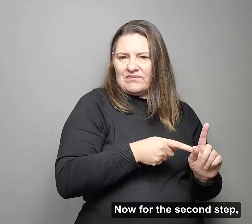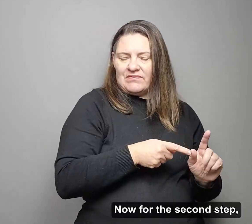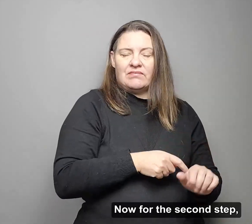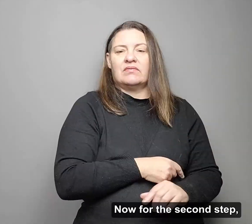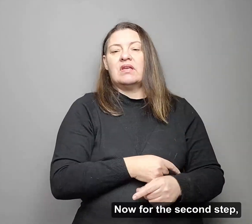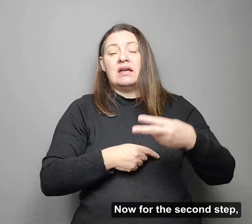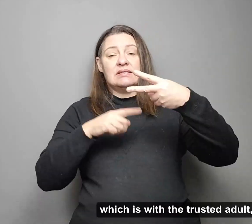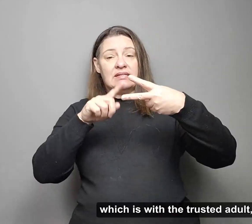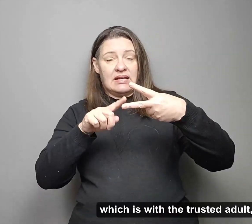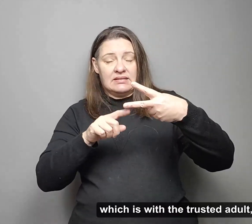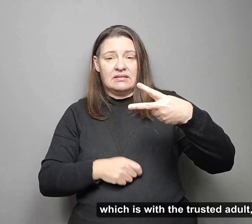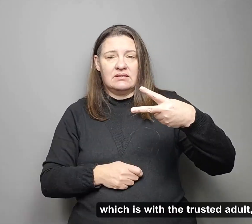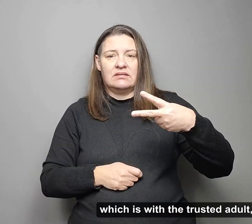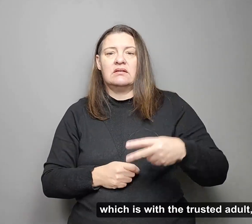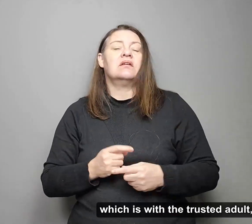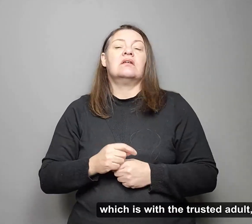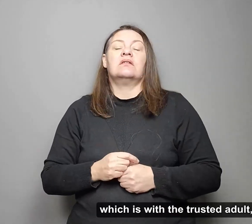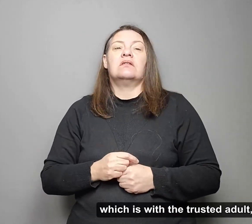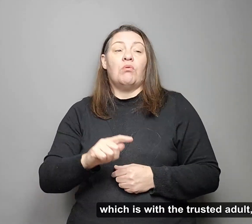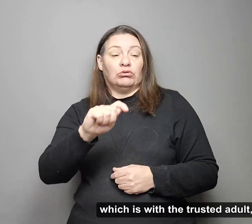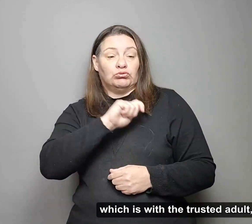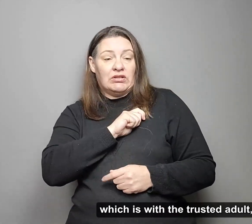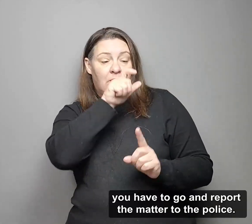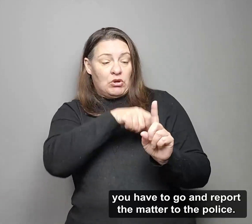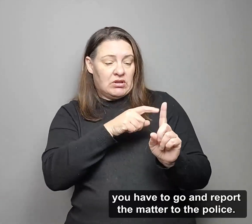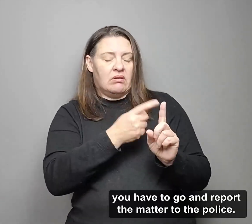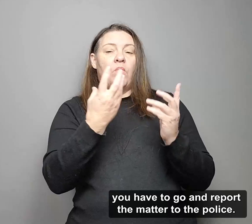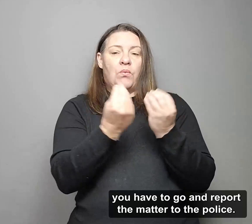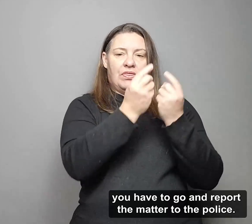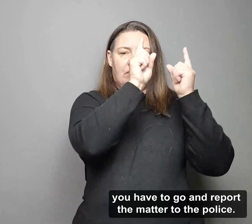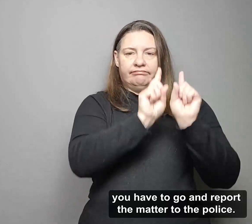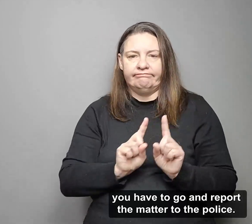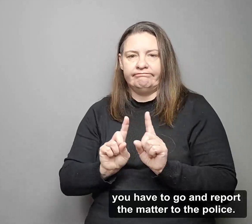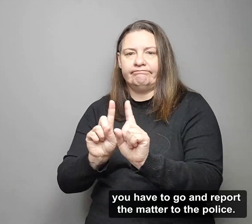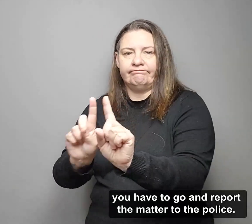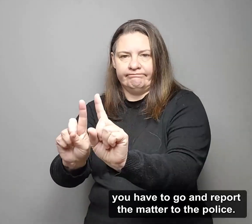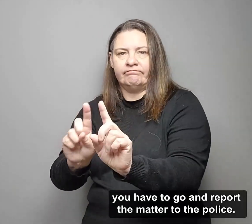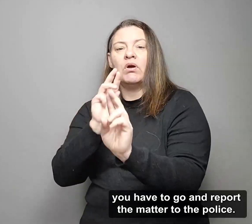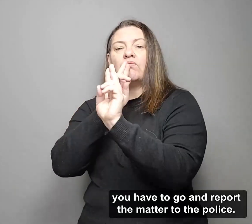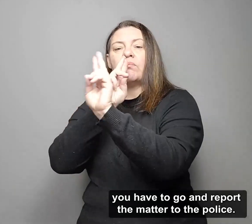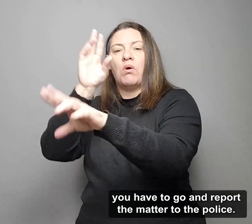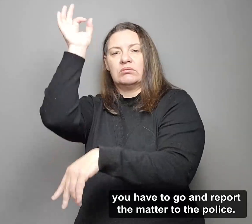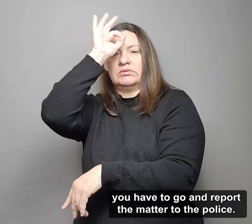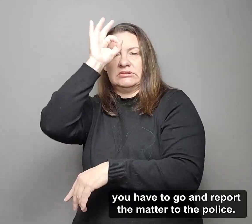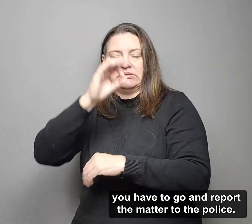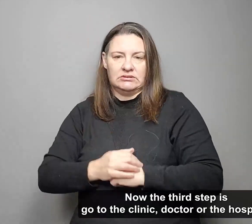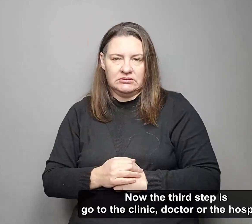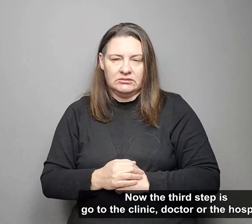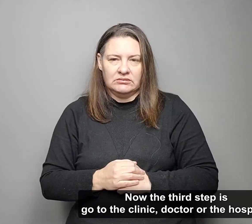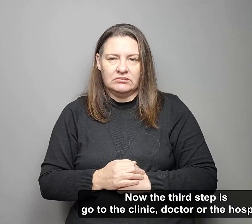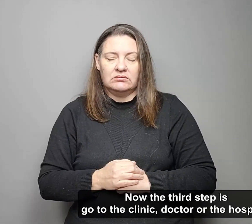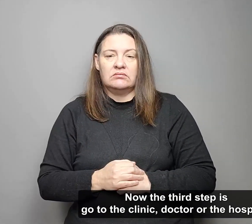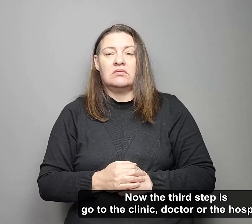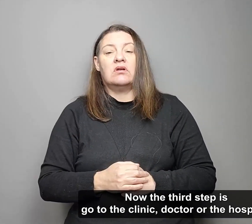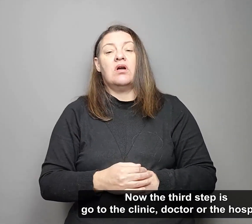for the second step, which is with the trusted adult, you have to go and report the matter to the police. Now